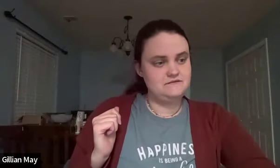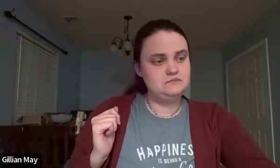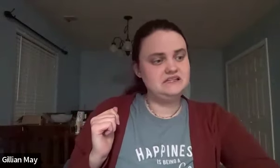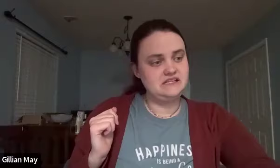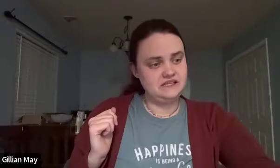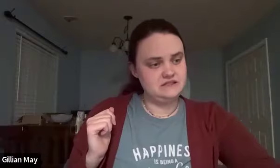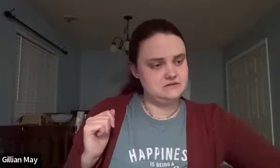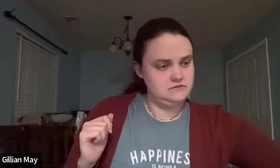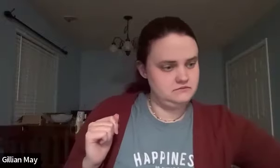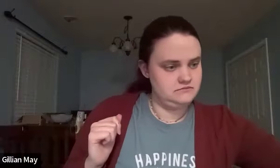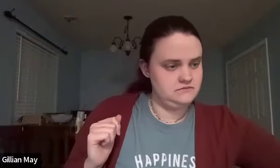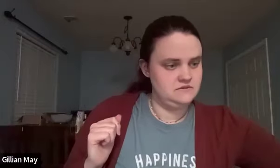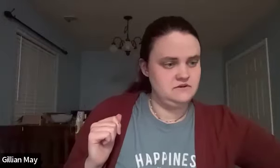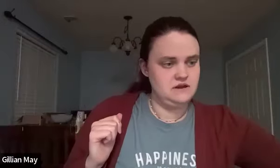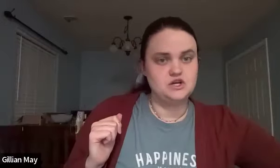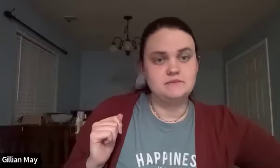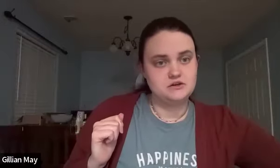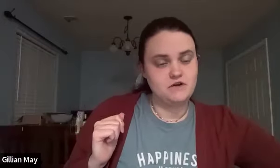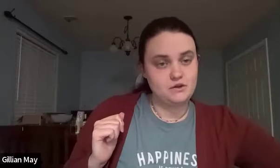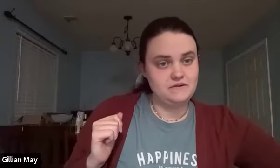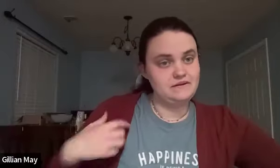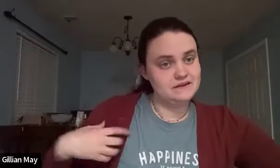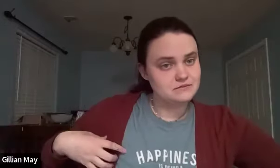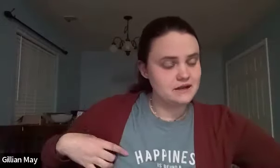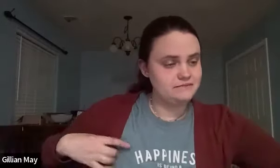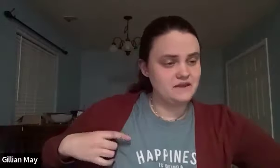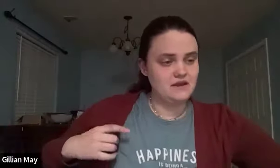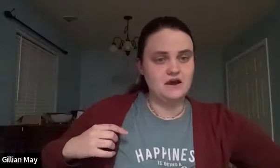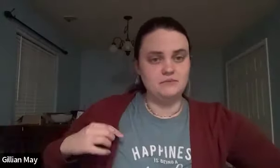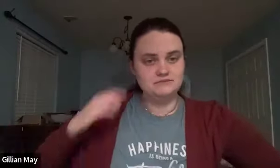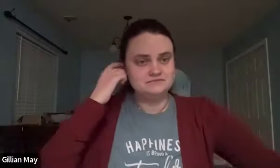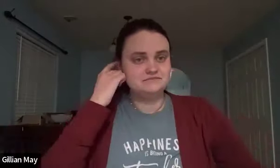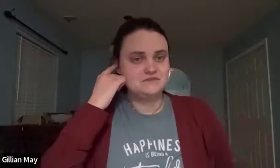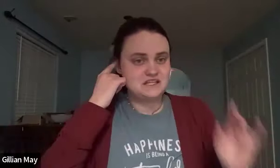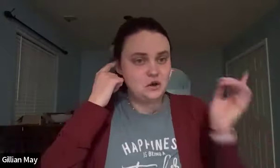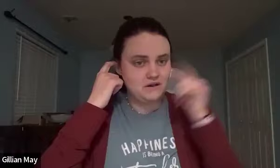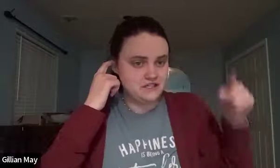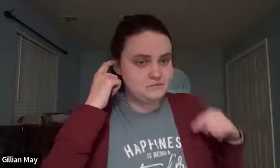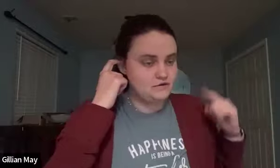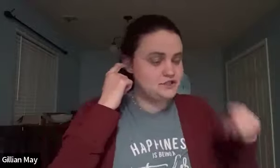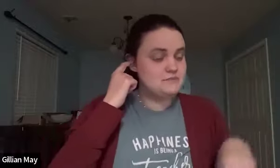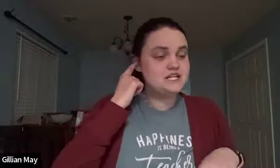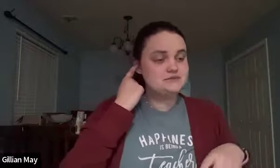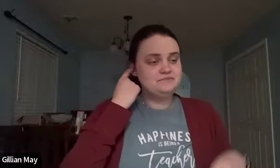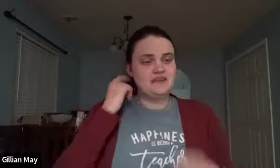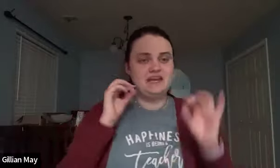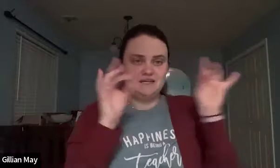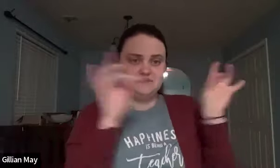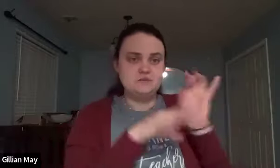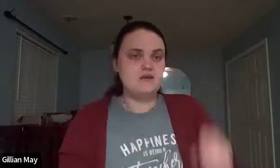for please, try to make sure I'm following the list right. Because I don't want to like jump over too much and it keeps zooming out for